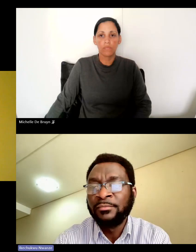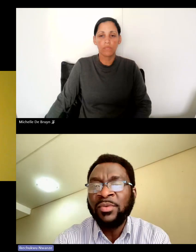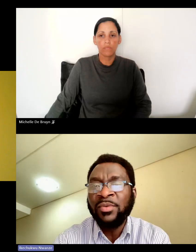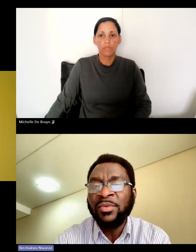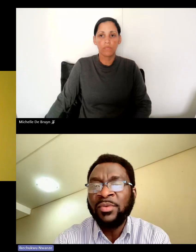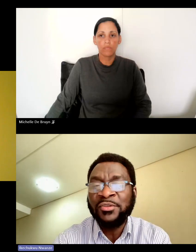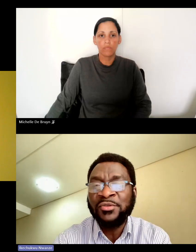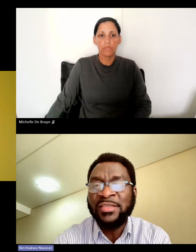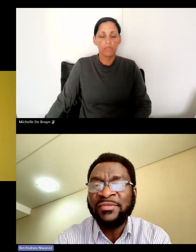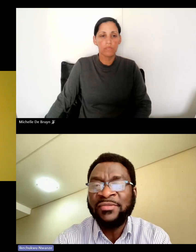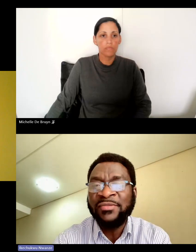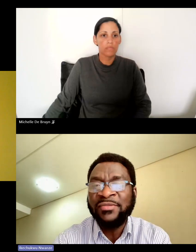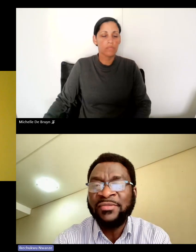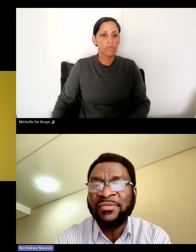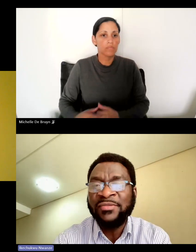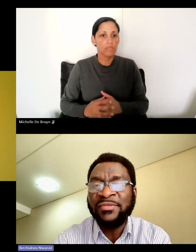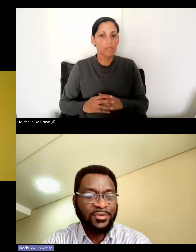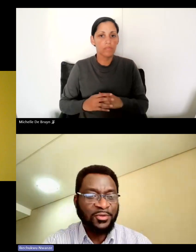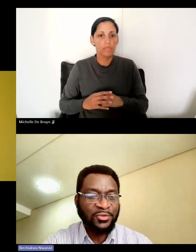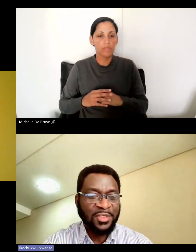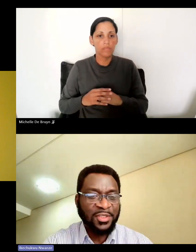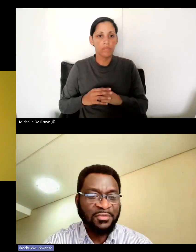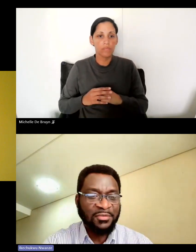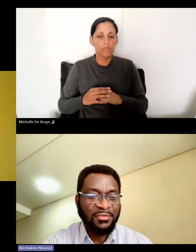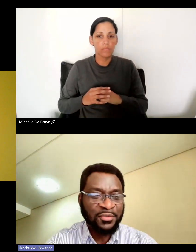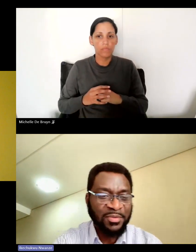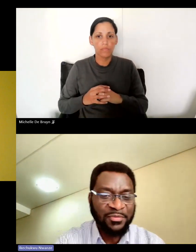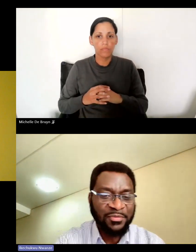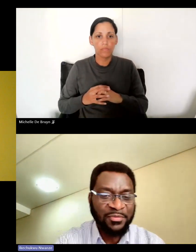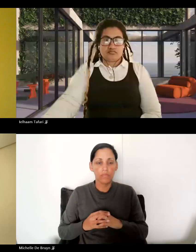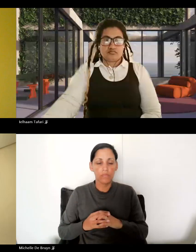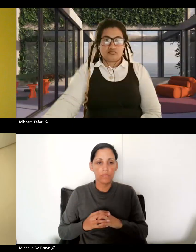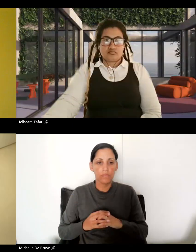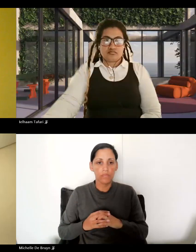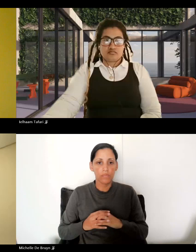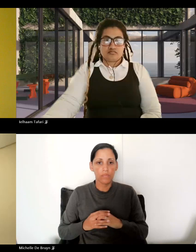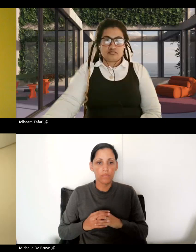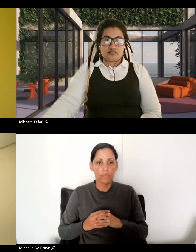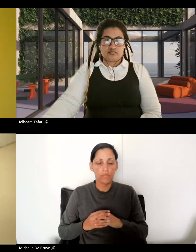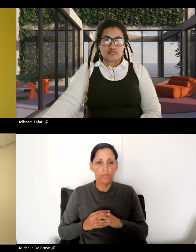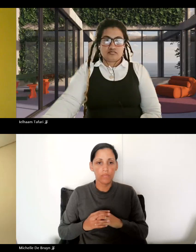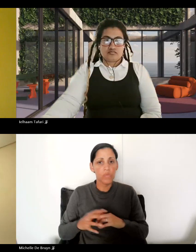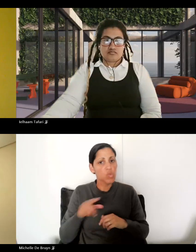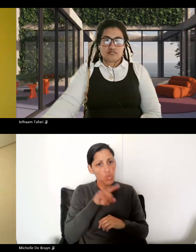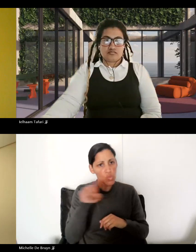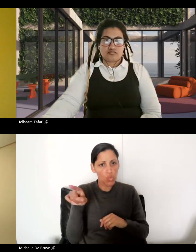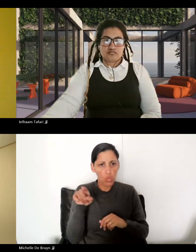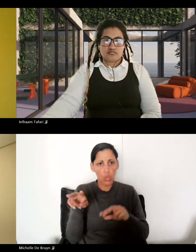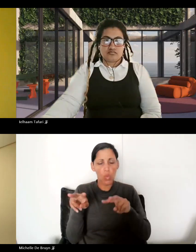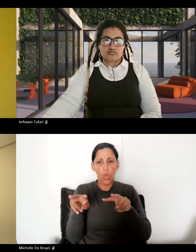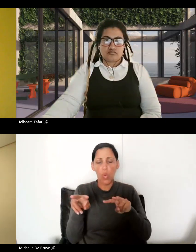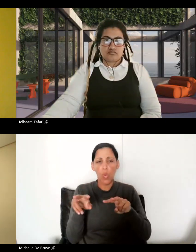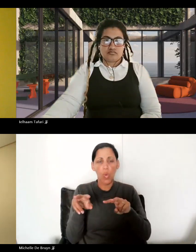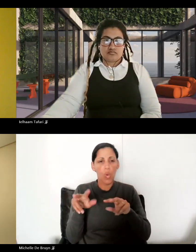Did anybody, I forgot to ask if anybody had the chance to go through the video before class?